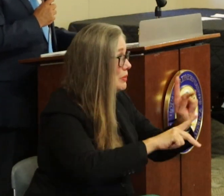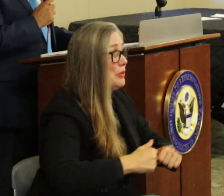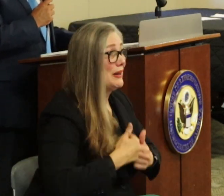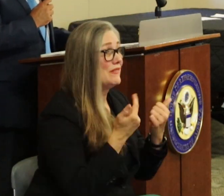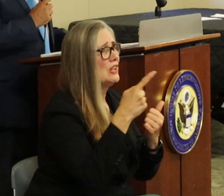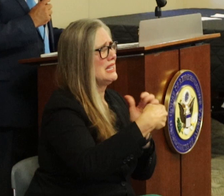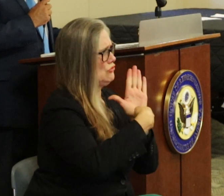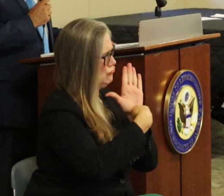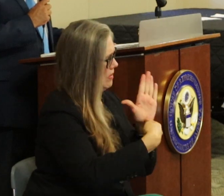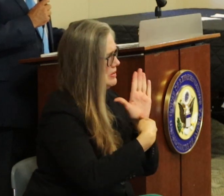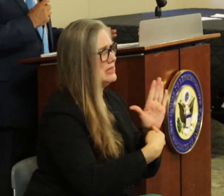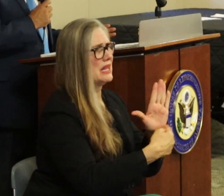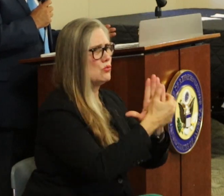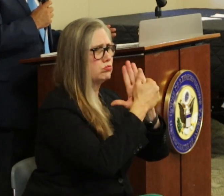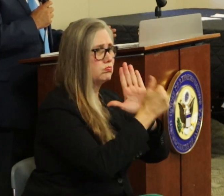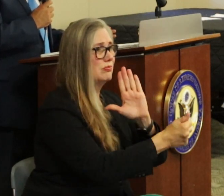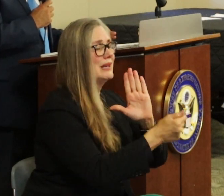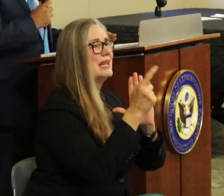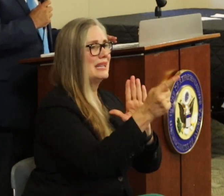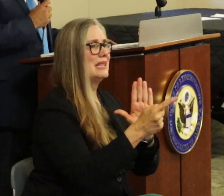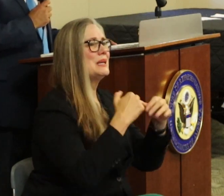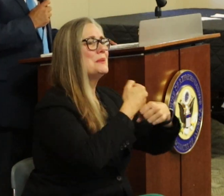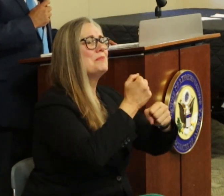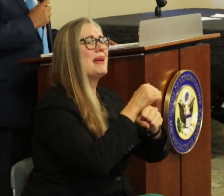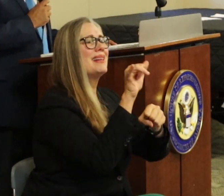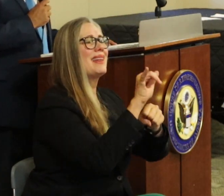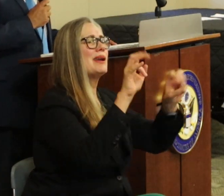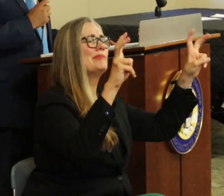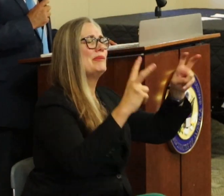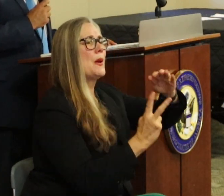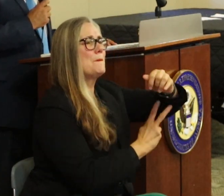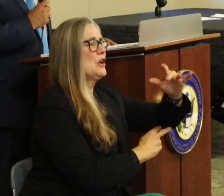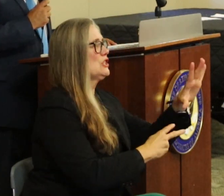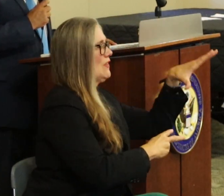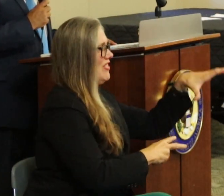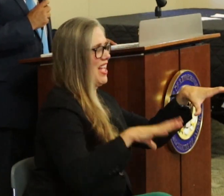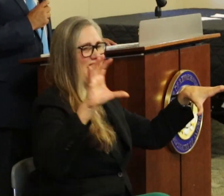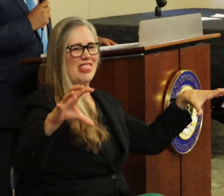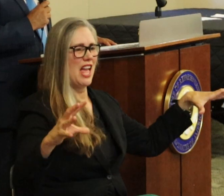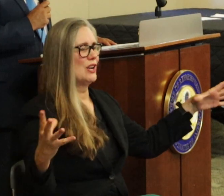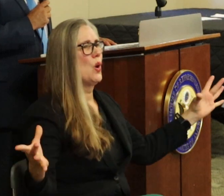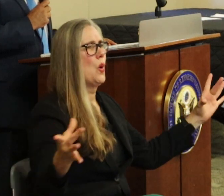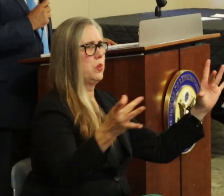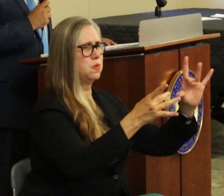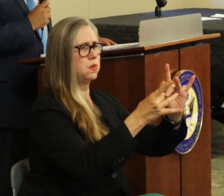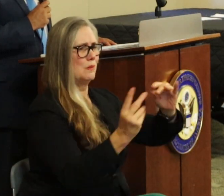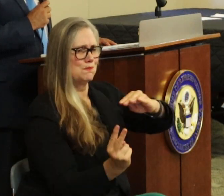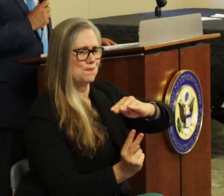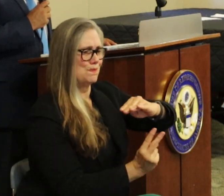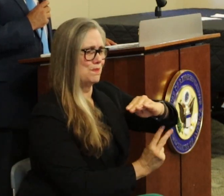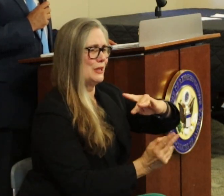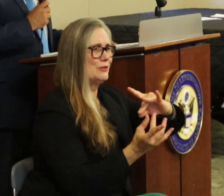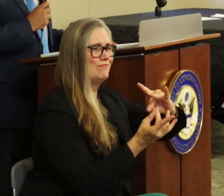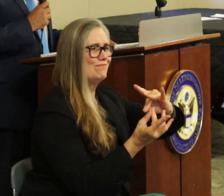extremely well and has been a bridge builder. And I really appreciate him for our many years of service,